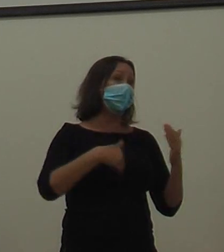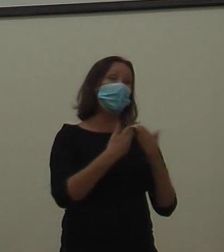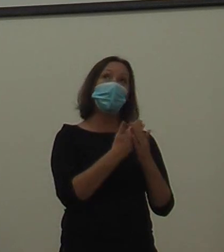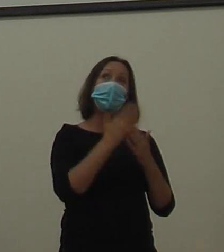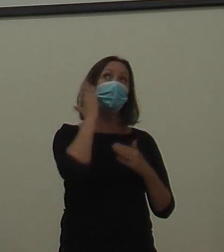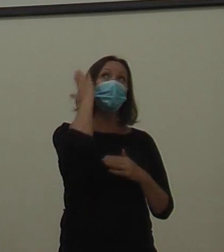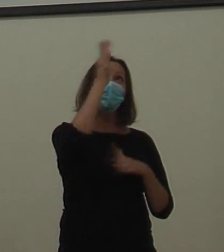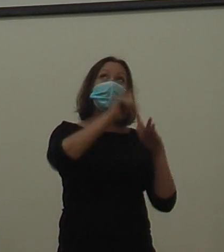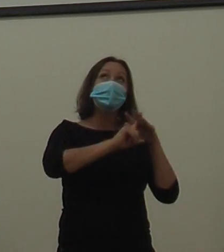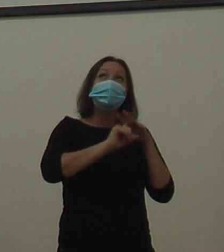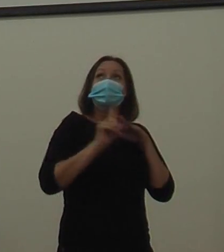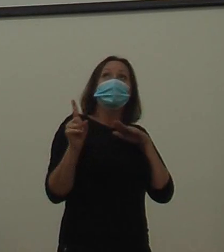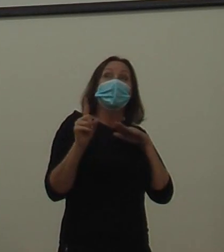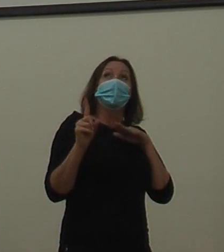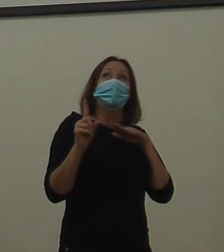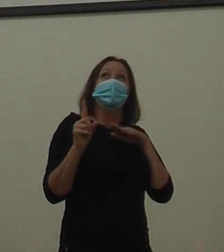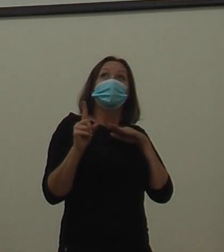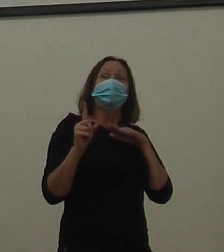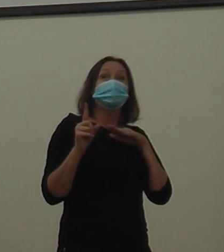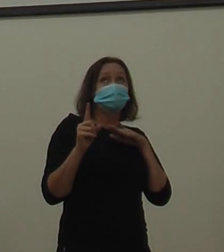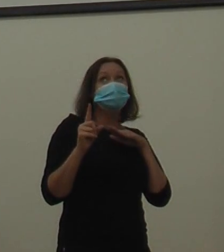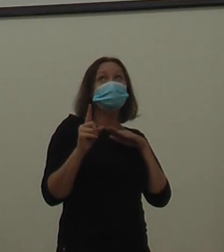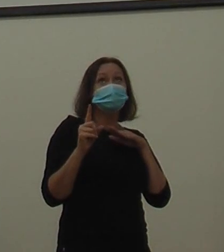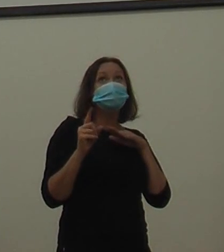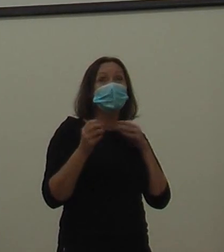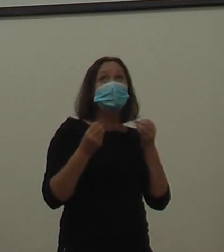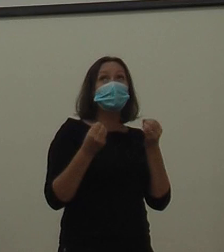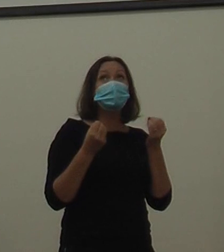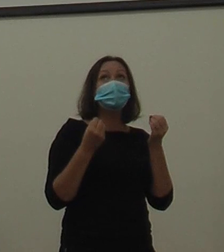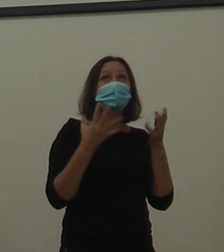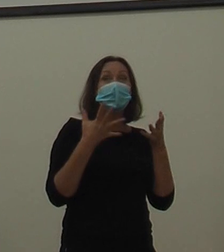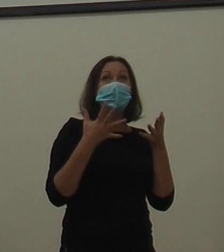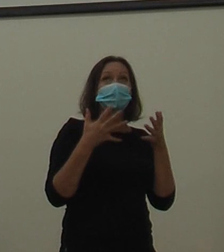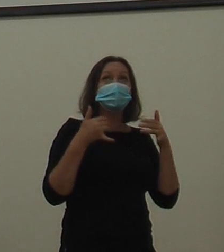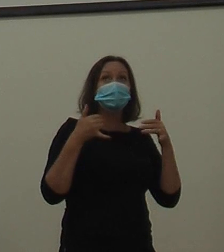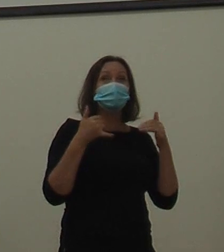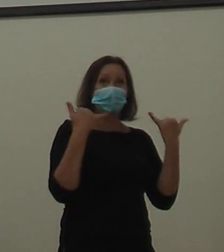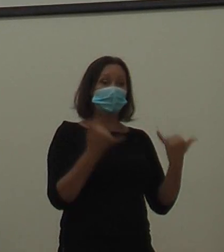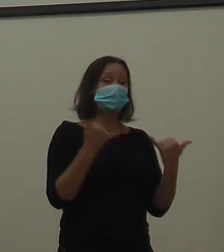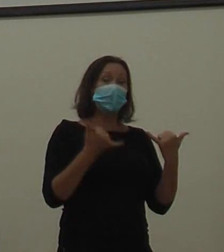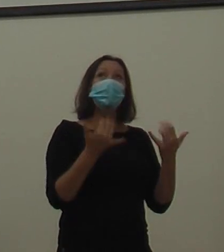already been found wanting, but Lord, we just thank you